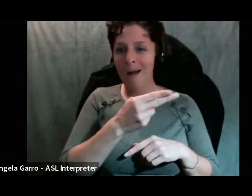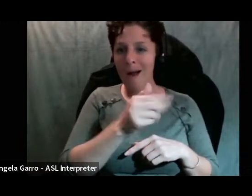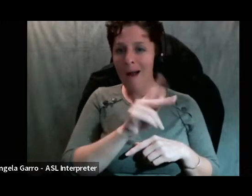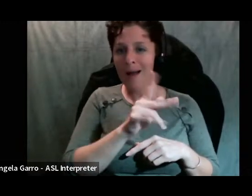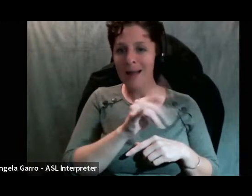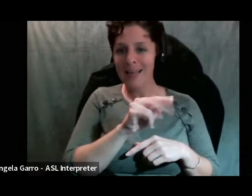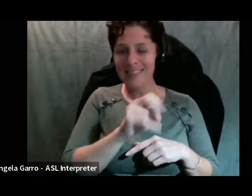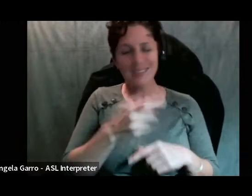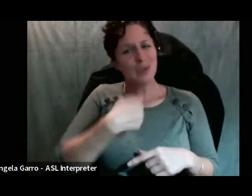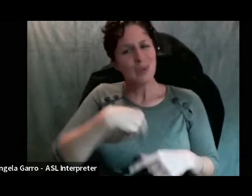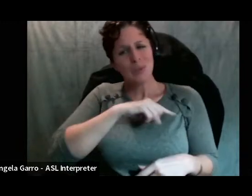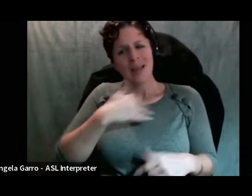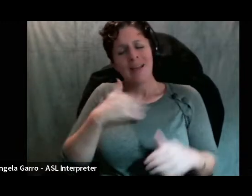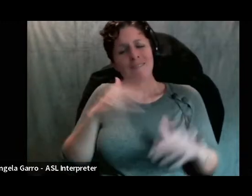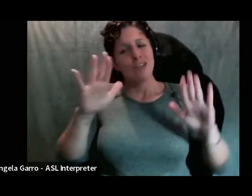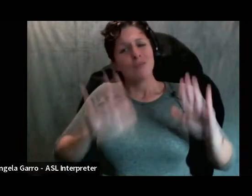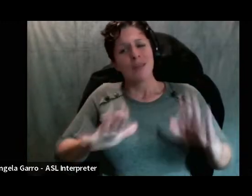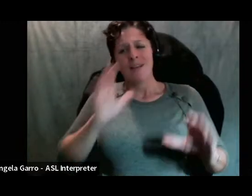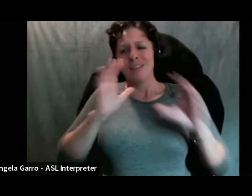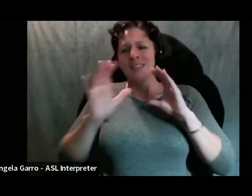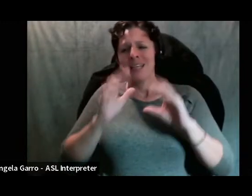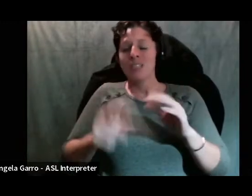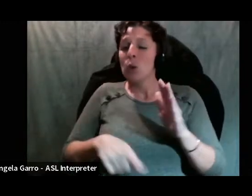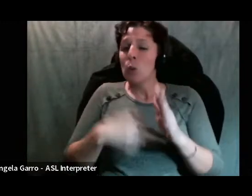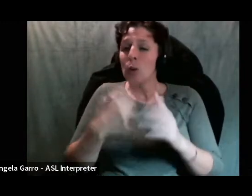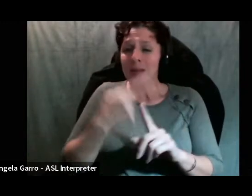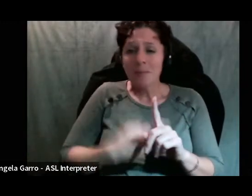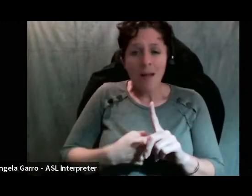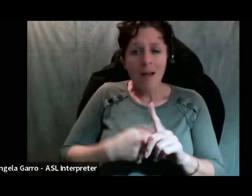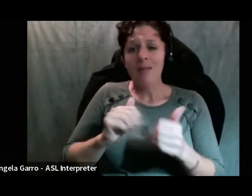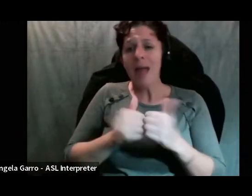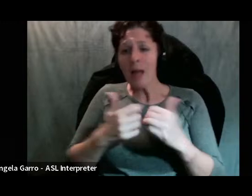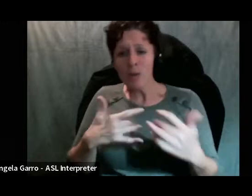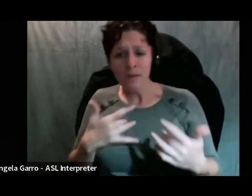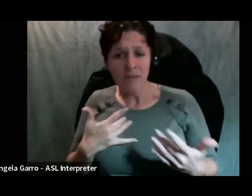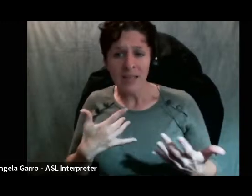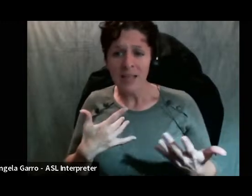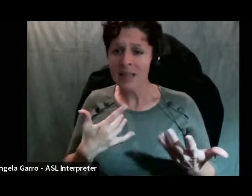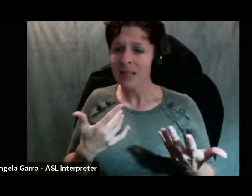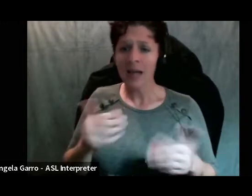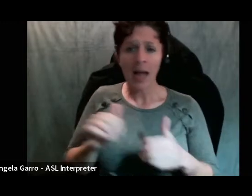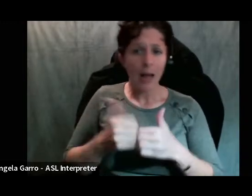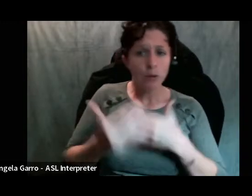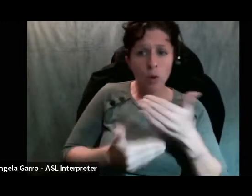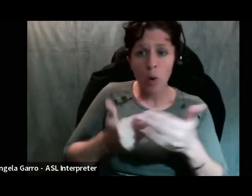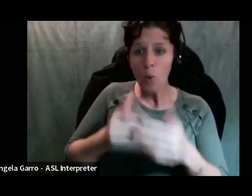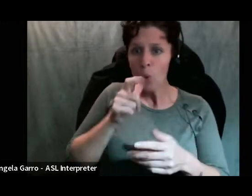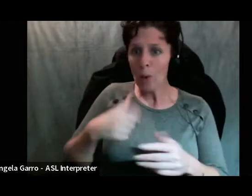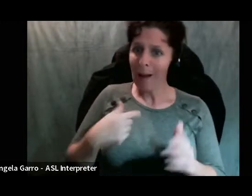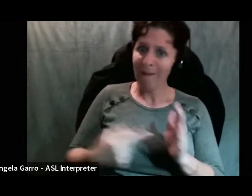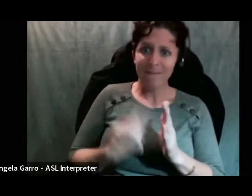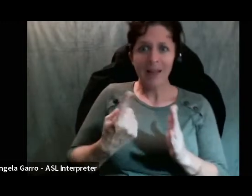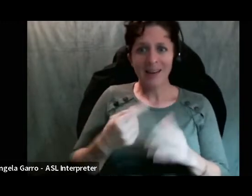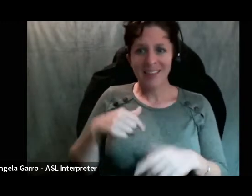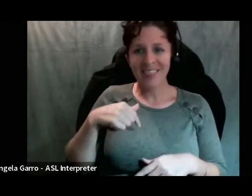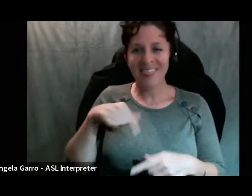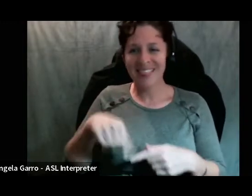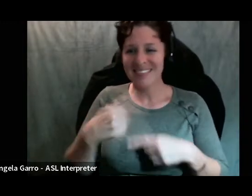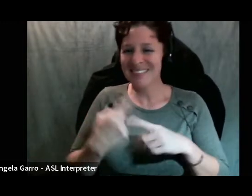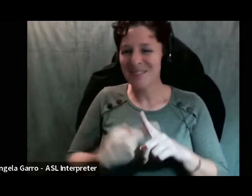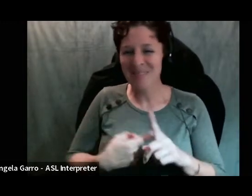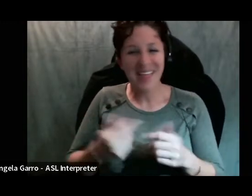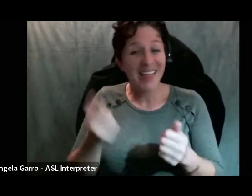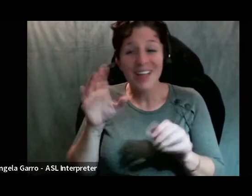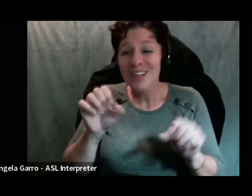great conversations once a month about how you're feeling, how's it going? Who have I offended this month? It could be